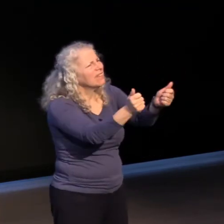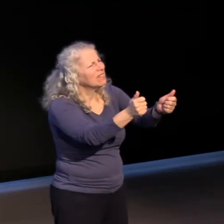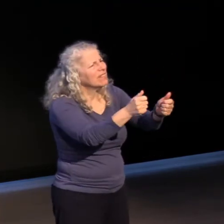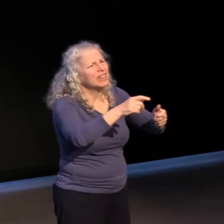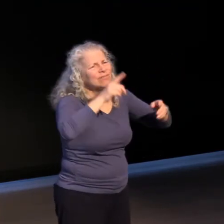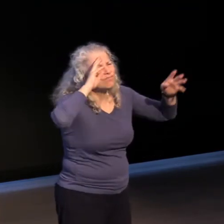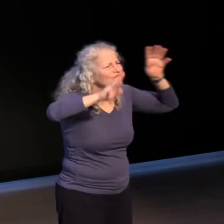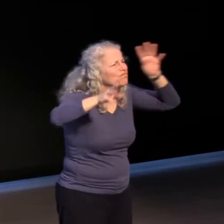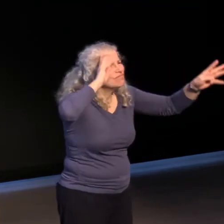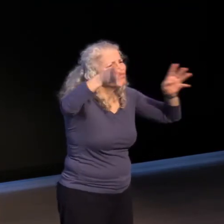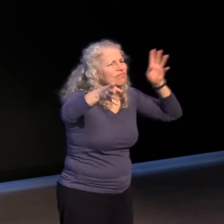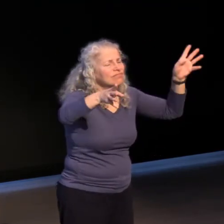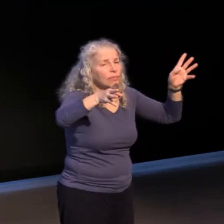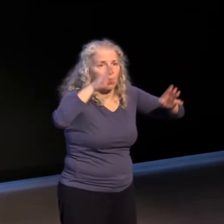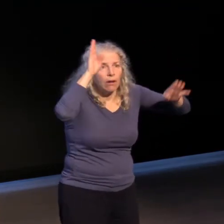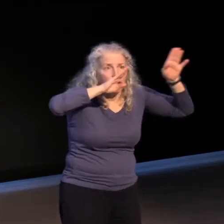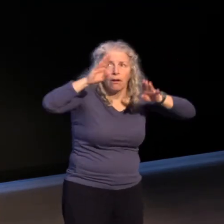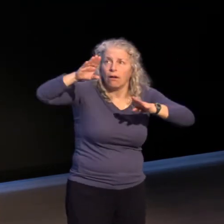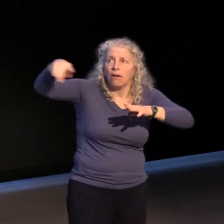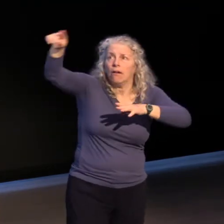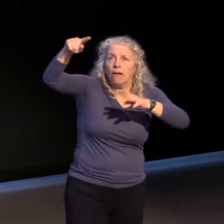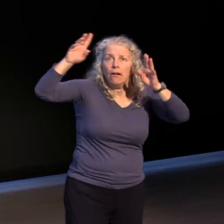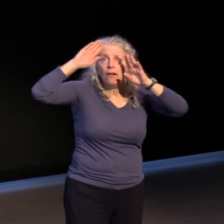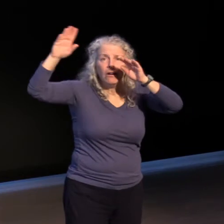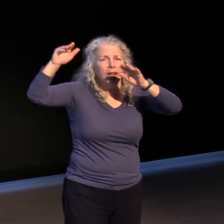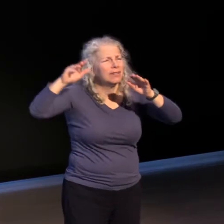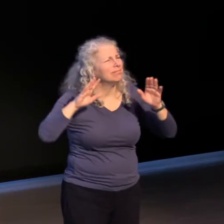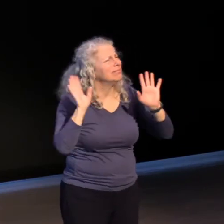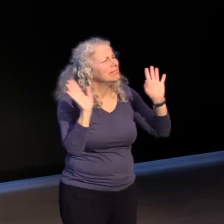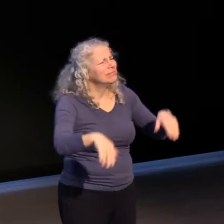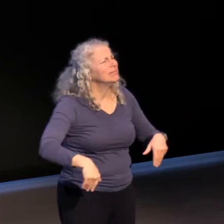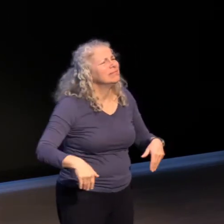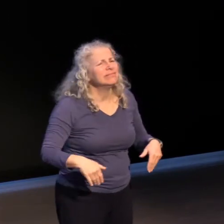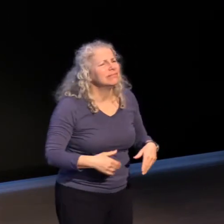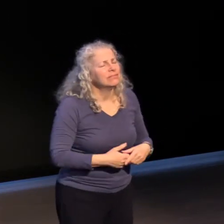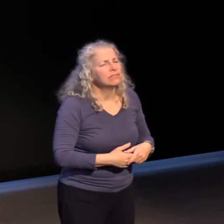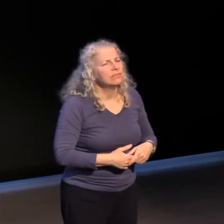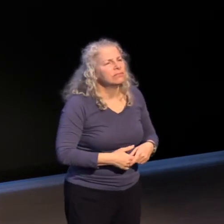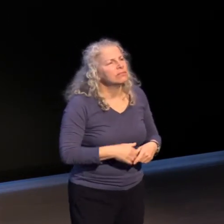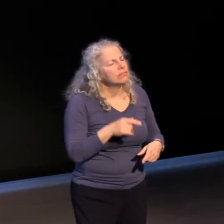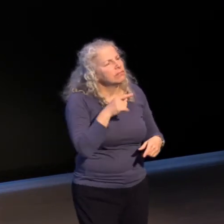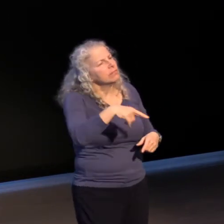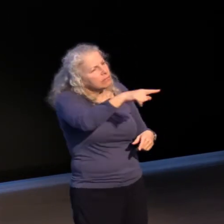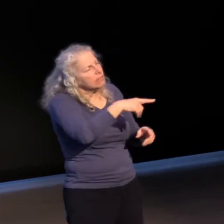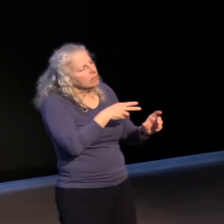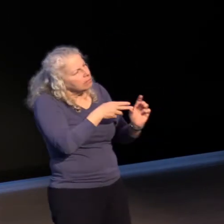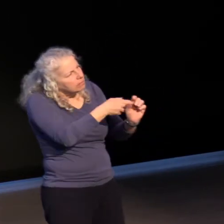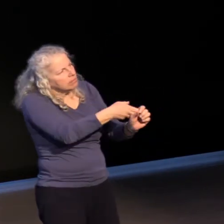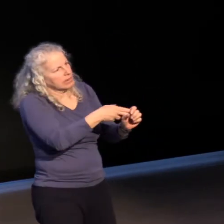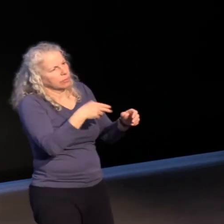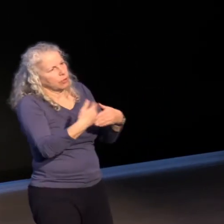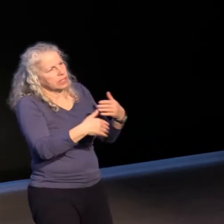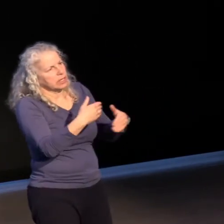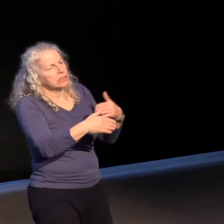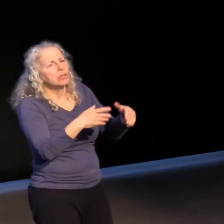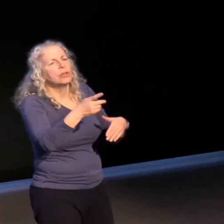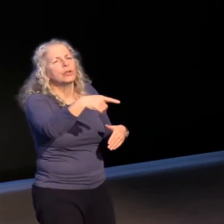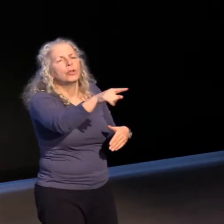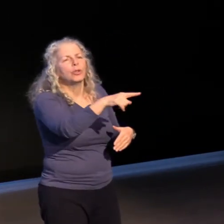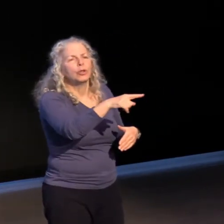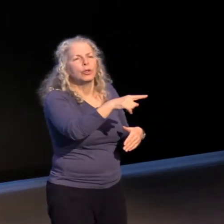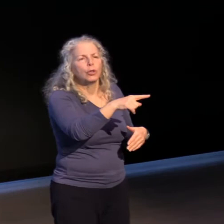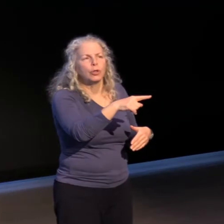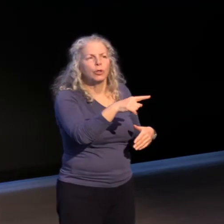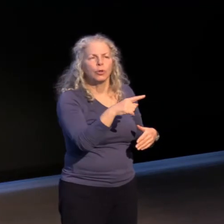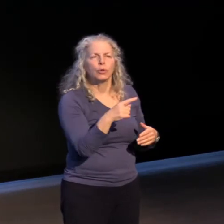creative. Worry less about those other factors. And then by participating in the process through different means, one